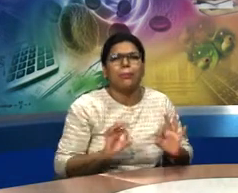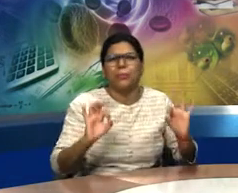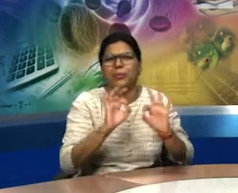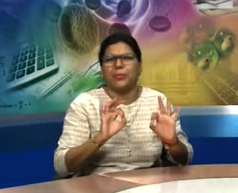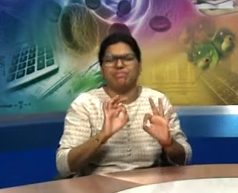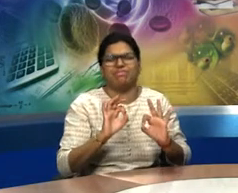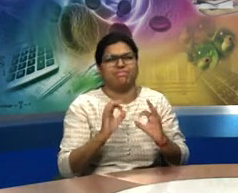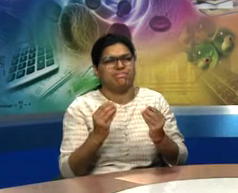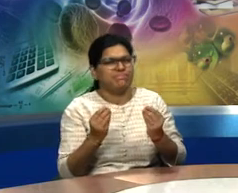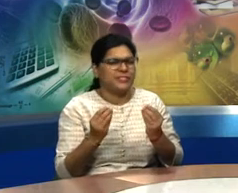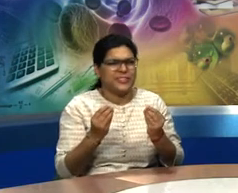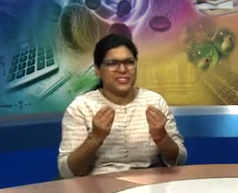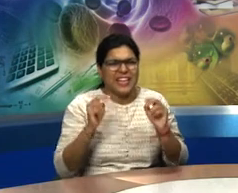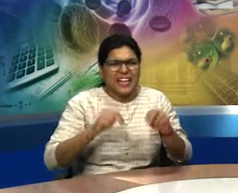could not emit much smoke either.